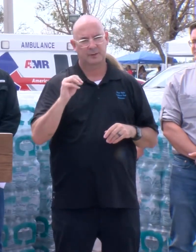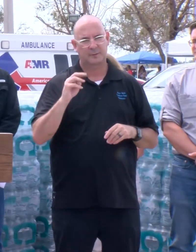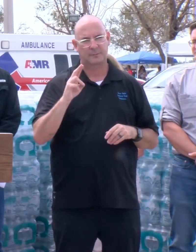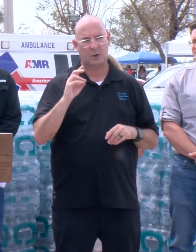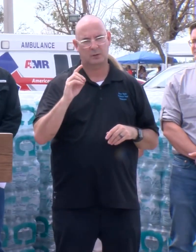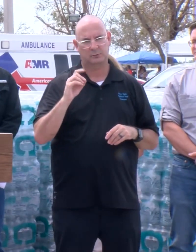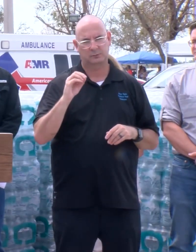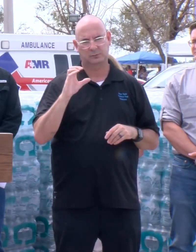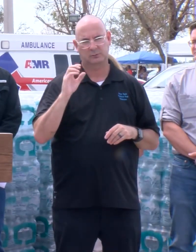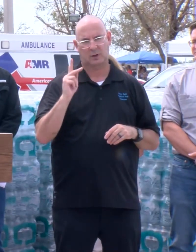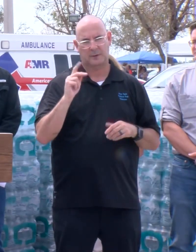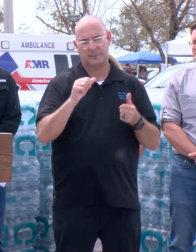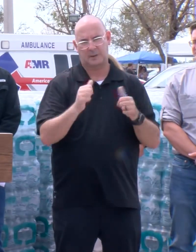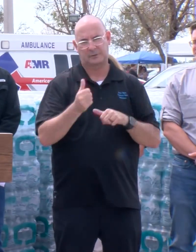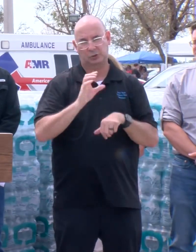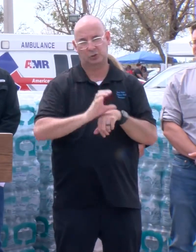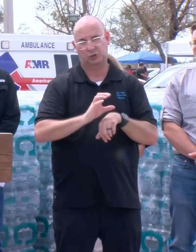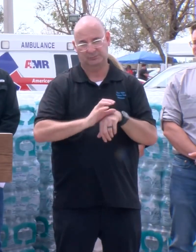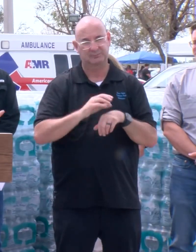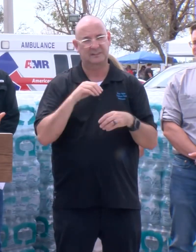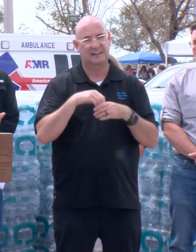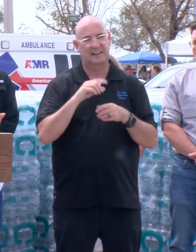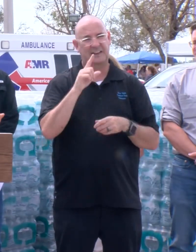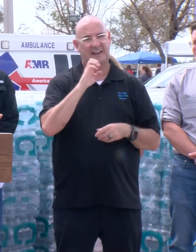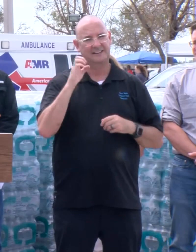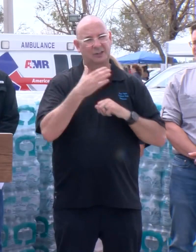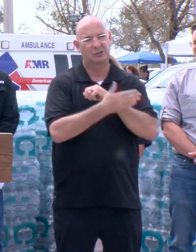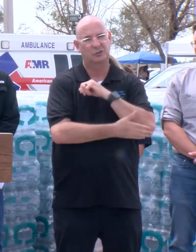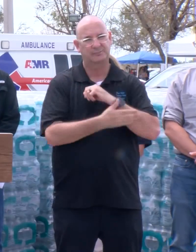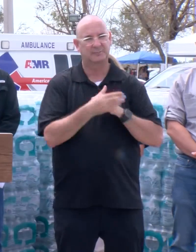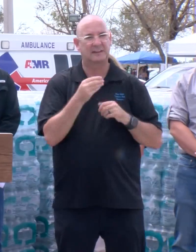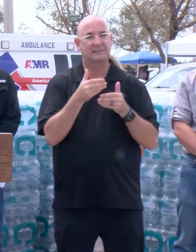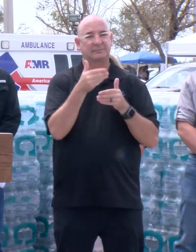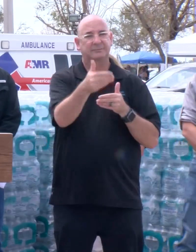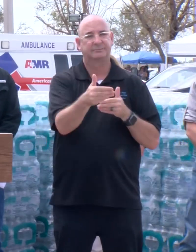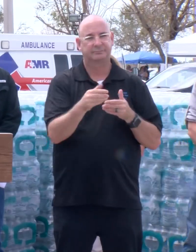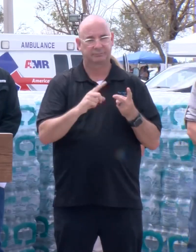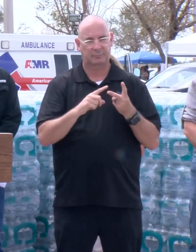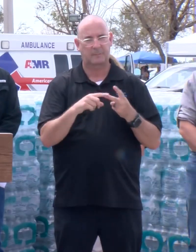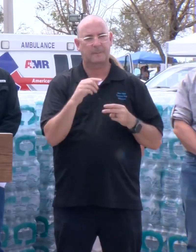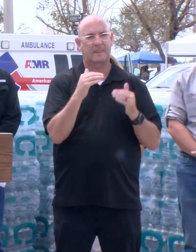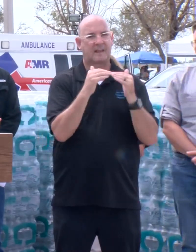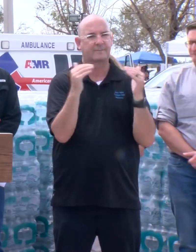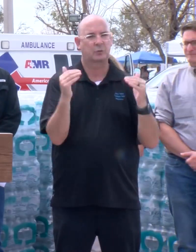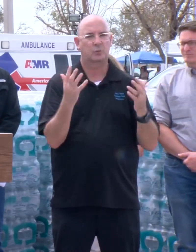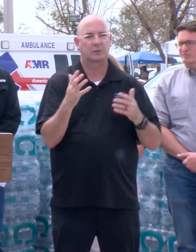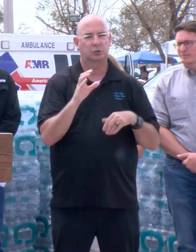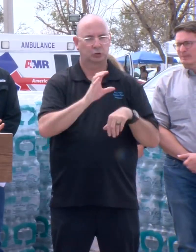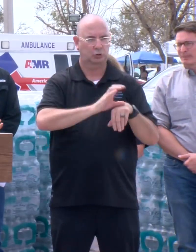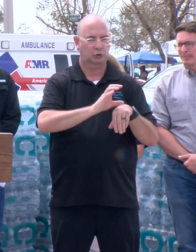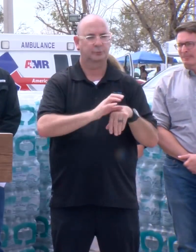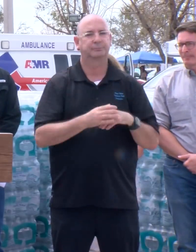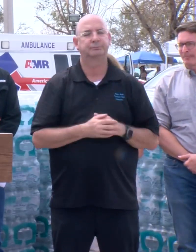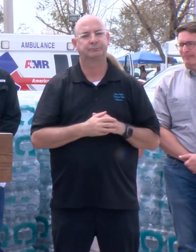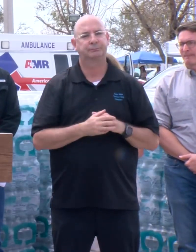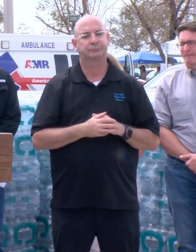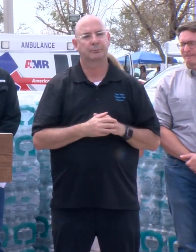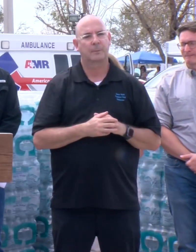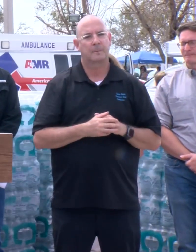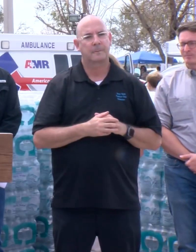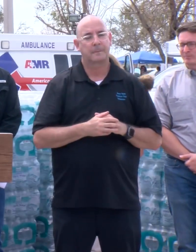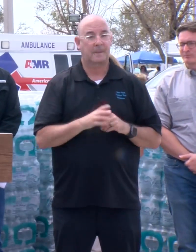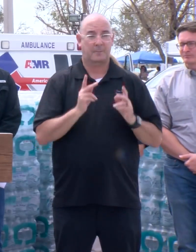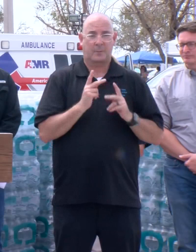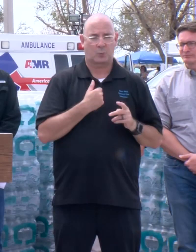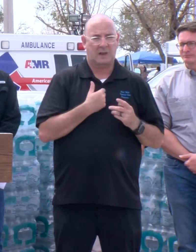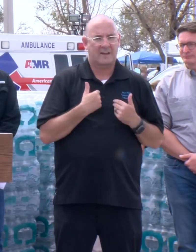And you know, they're saying, well, if we have all the toys and, you know, we have so many DRCs, what are we going to do with the rest of them? And I said, you know what, the holidays are right around the corner,